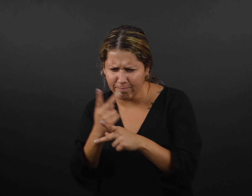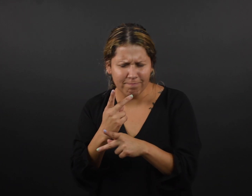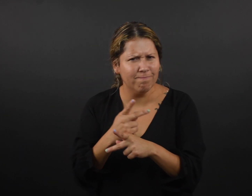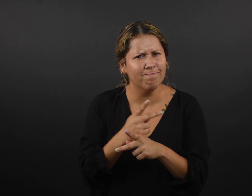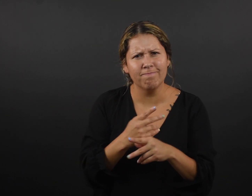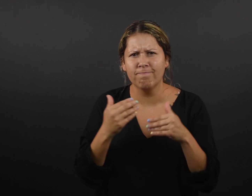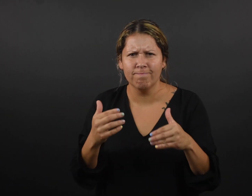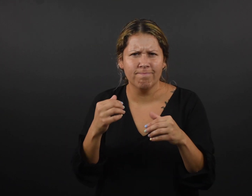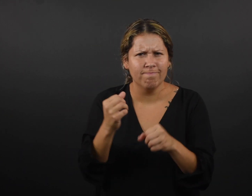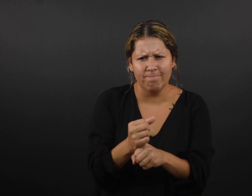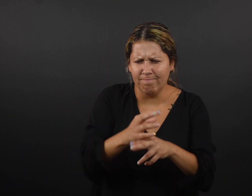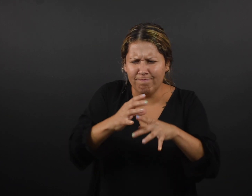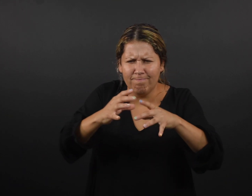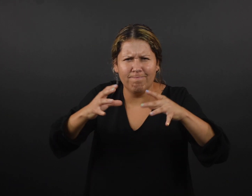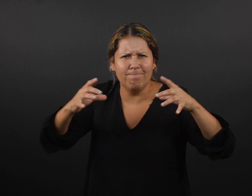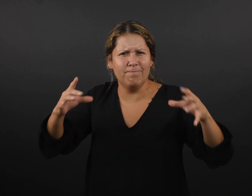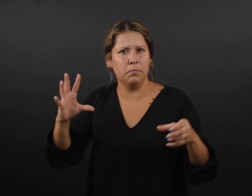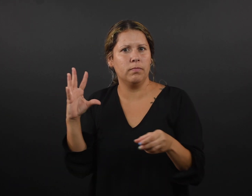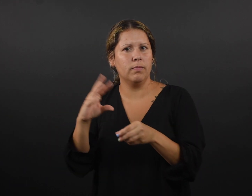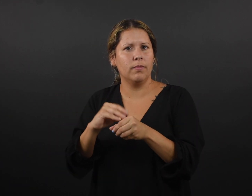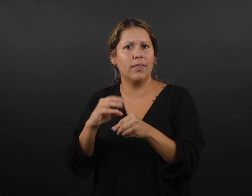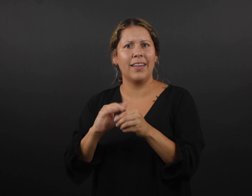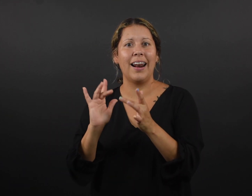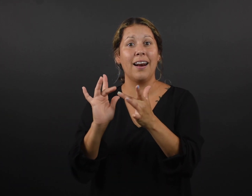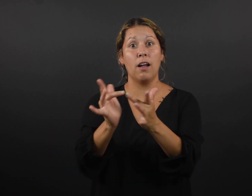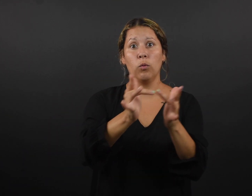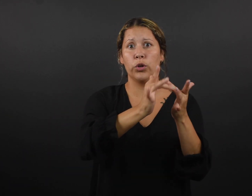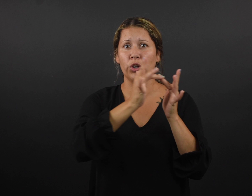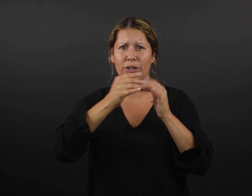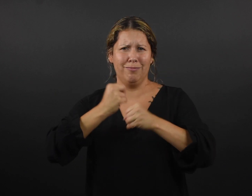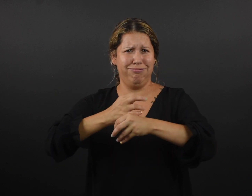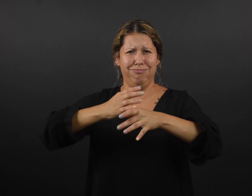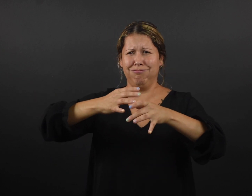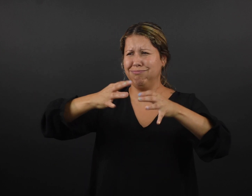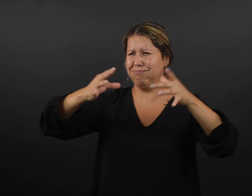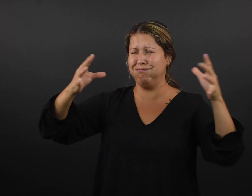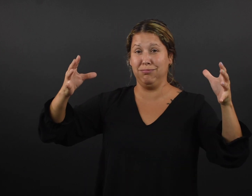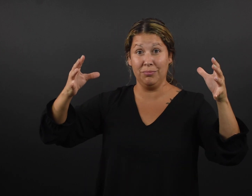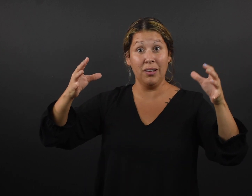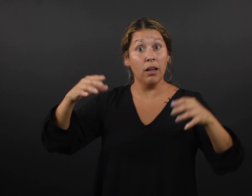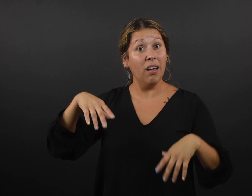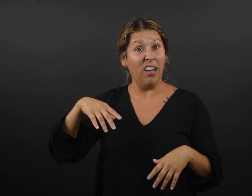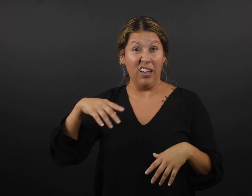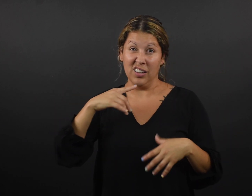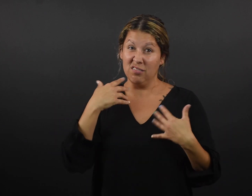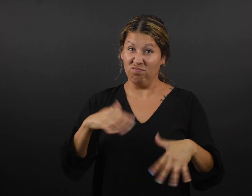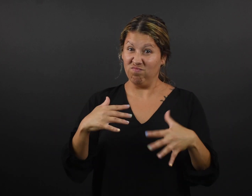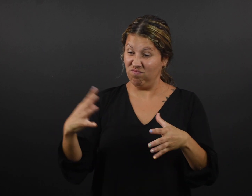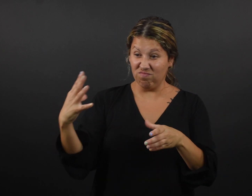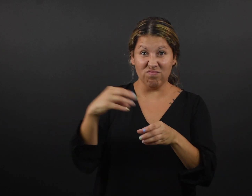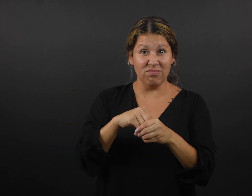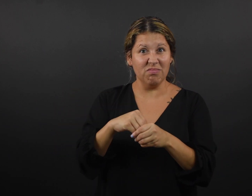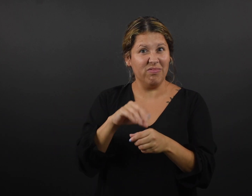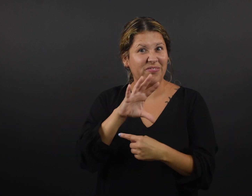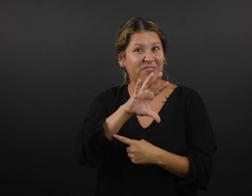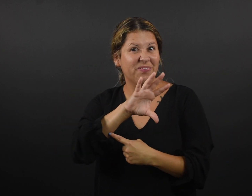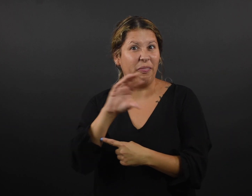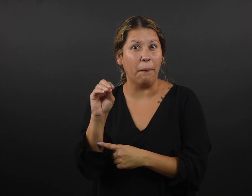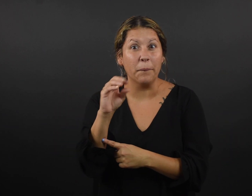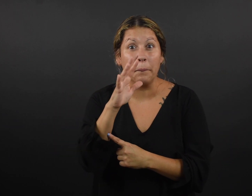have also managed to expand their participant network, engaging close to 50 mothers